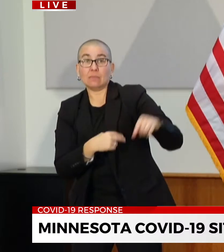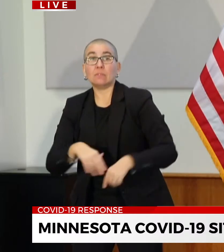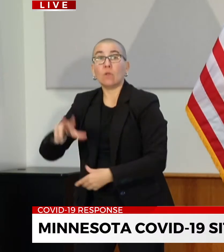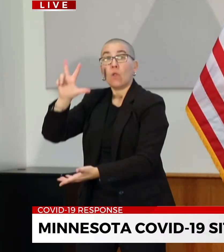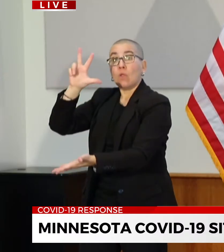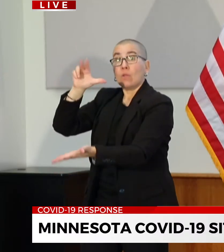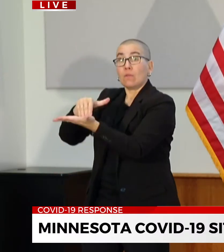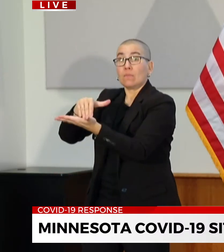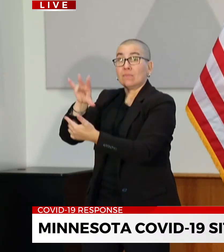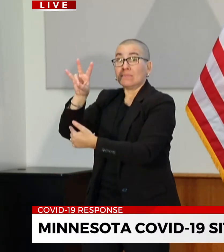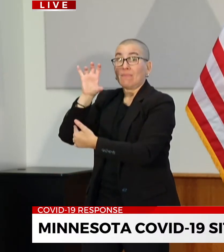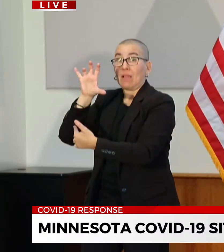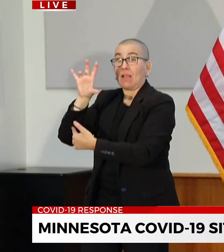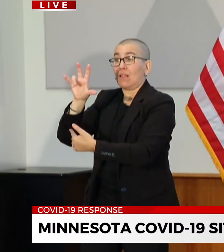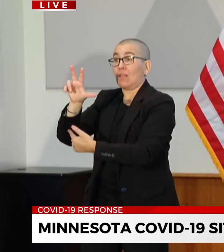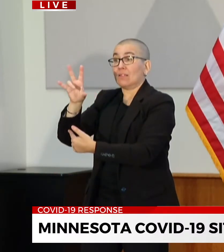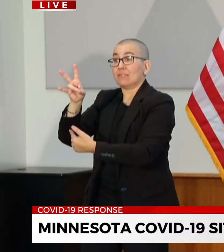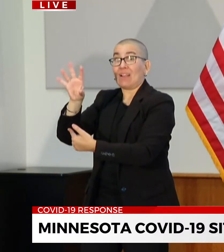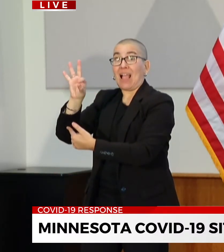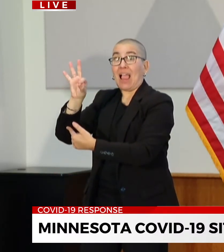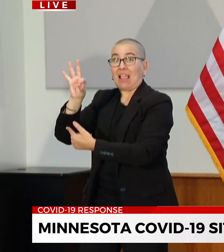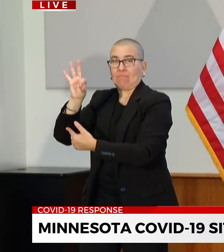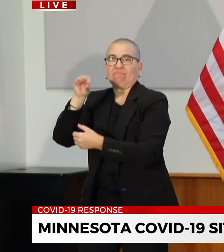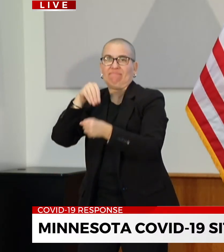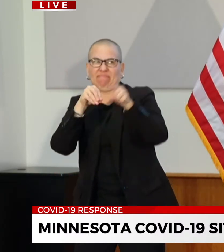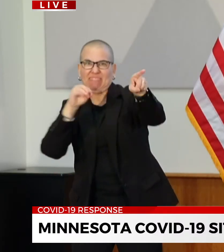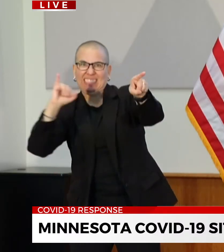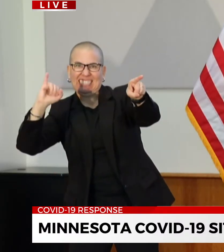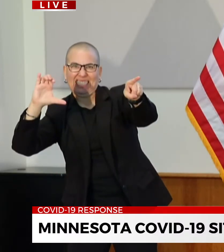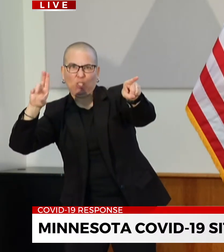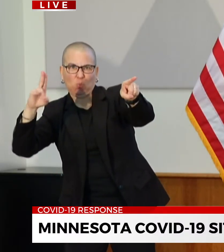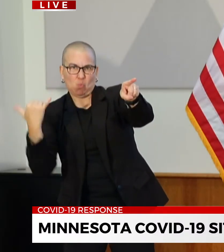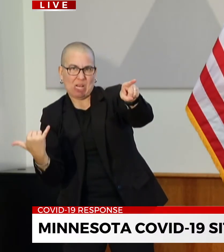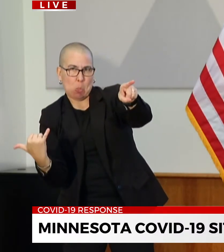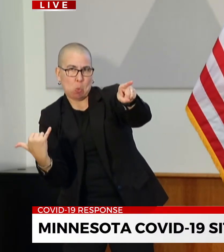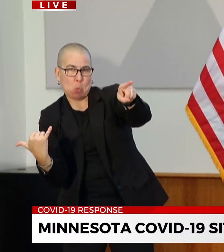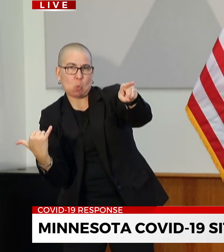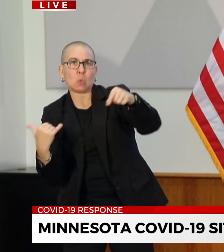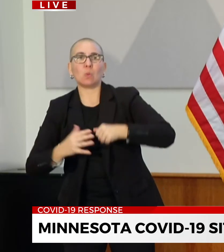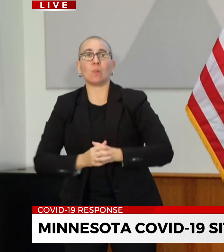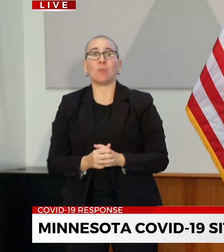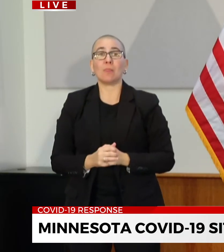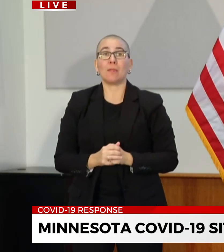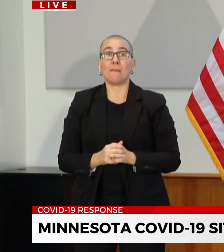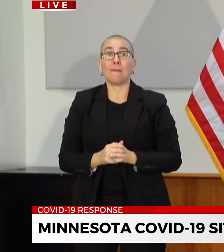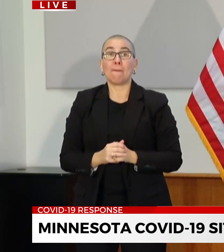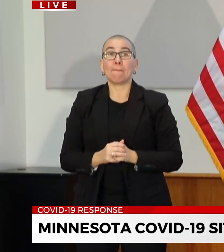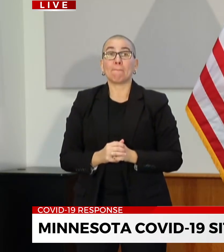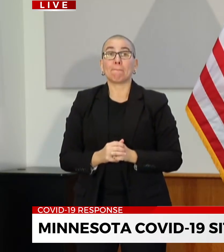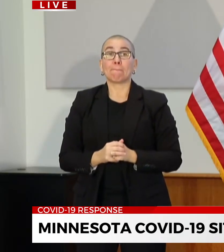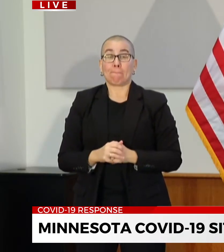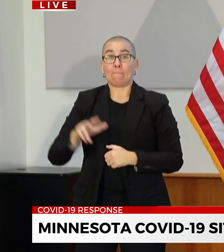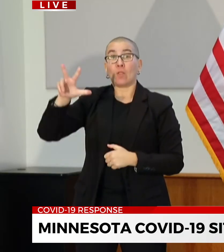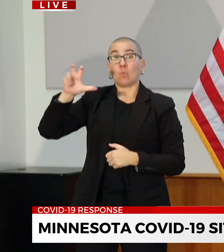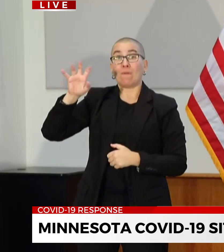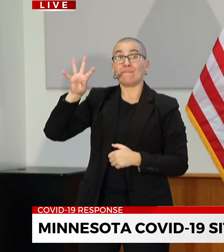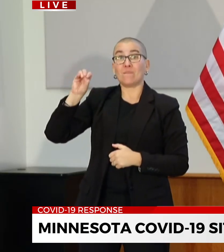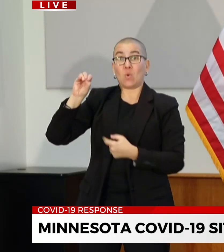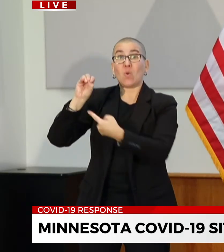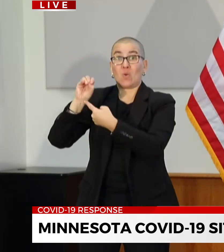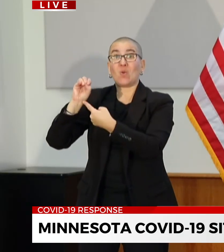3,779 have received intensive care. There are currently 1,840 people in Minnesota hospital beds